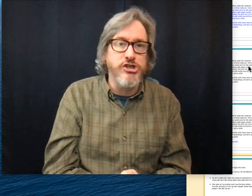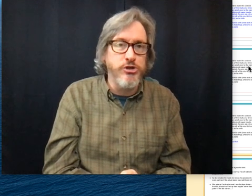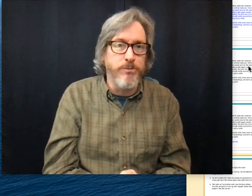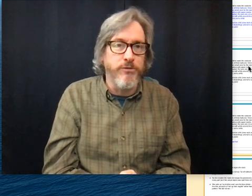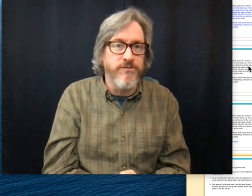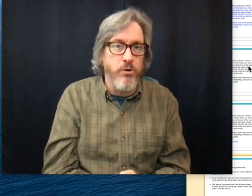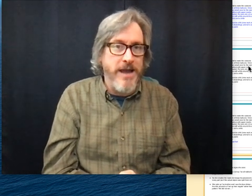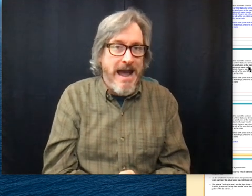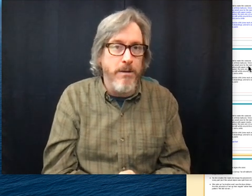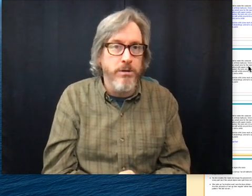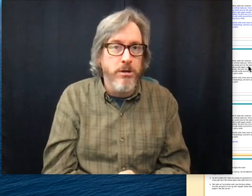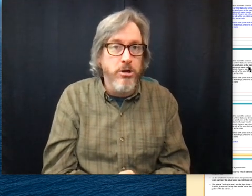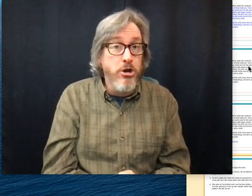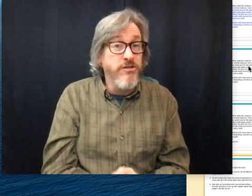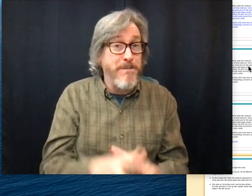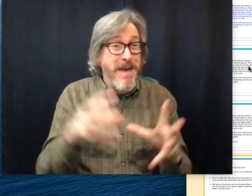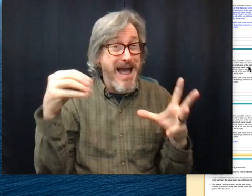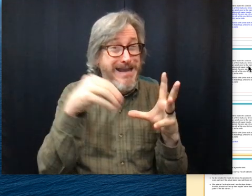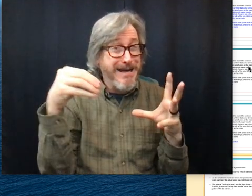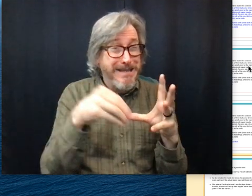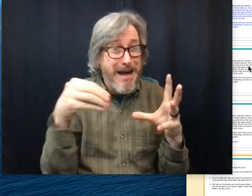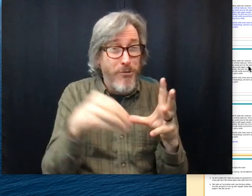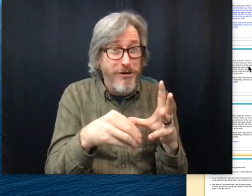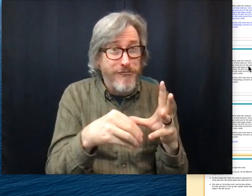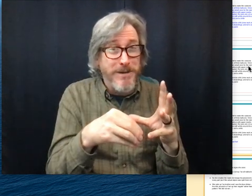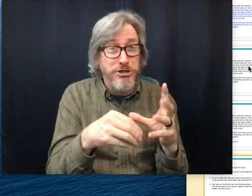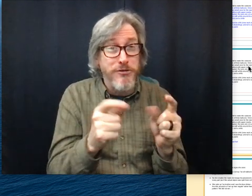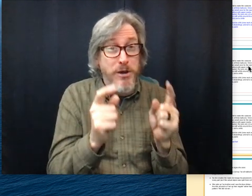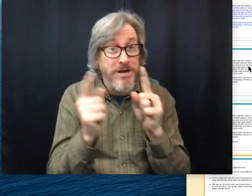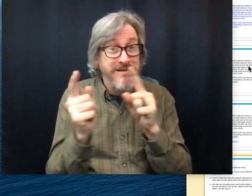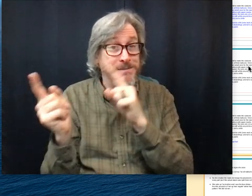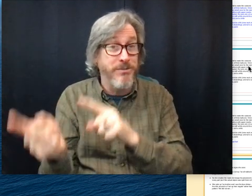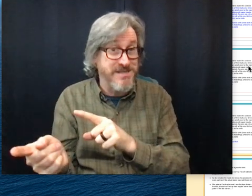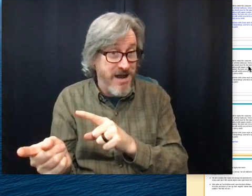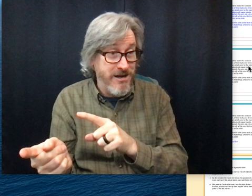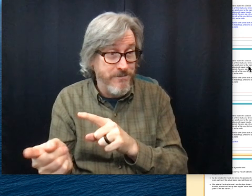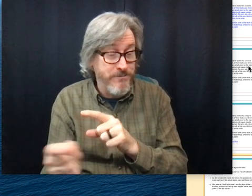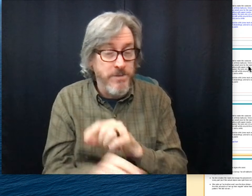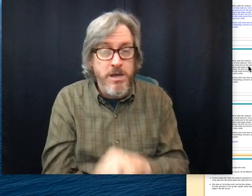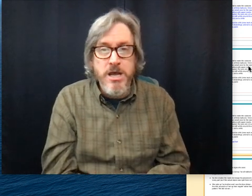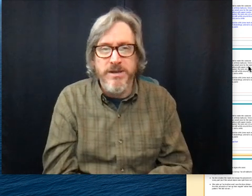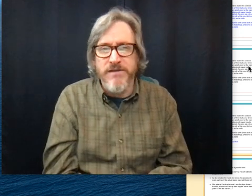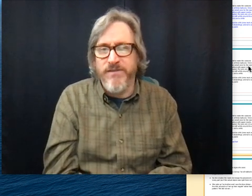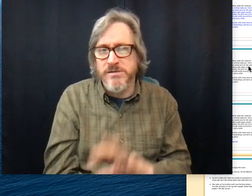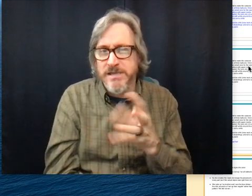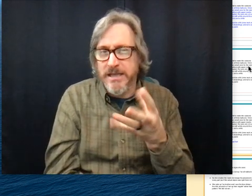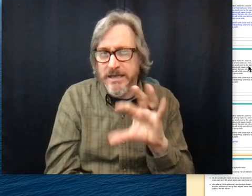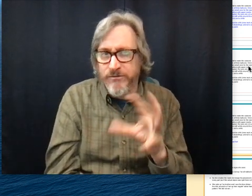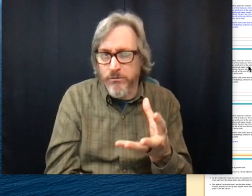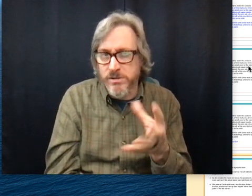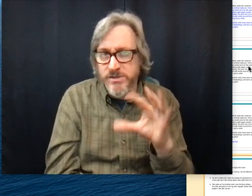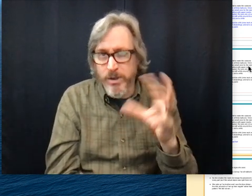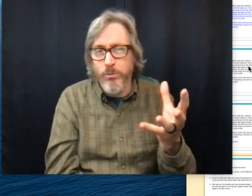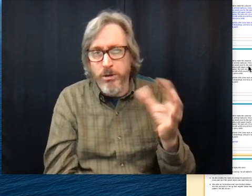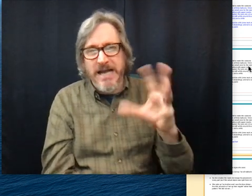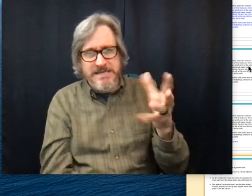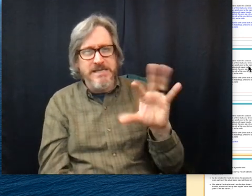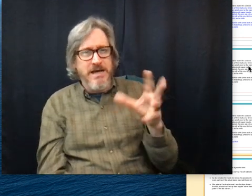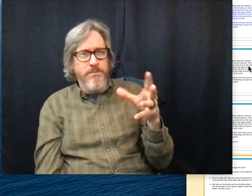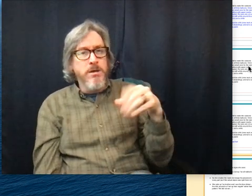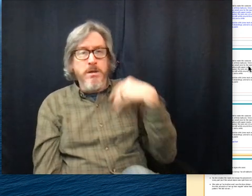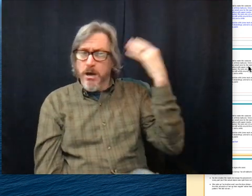They're like super vocab. They pack in a lot more information than one simple sign, but they follow slightly different rules. So we